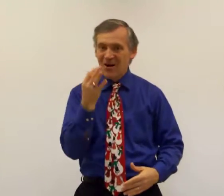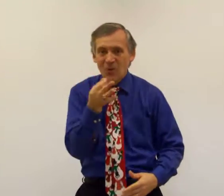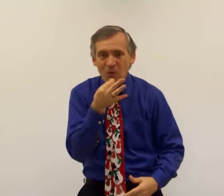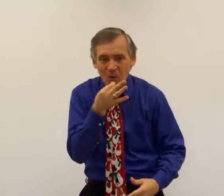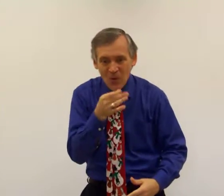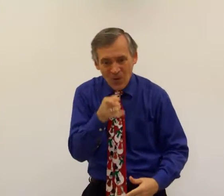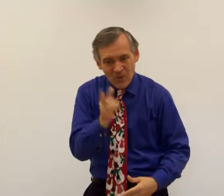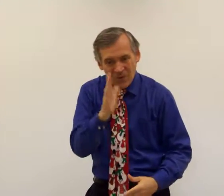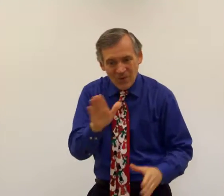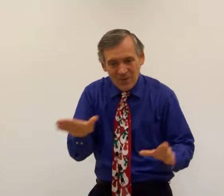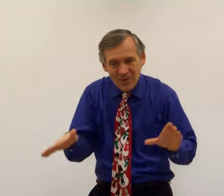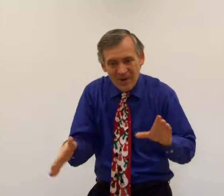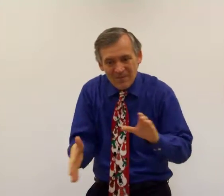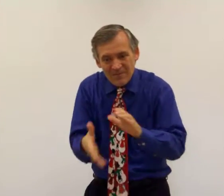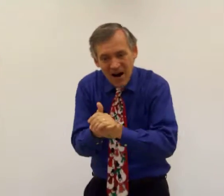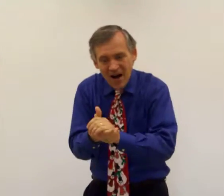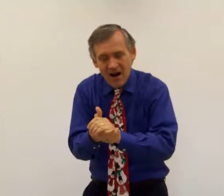But on that very morning,